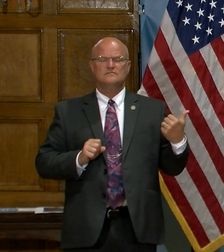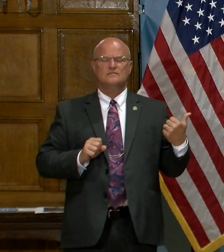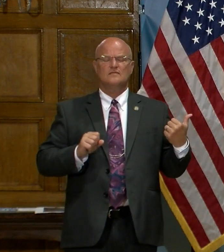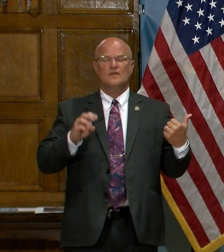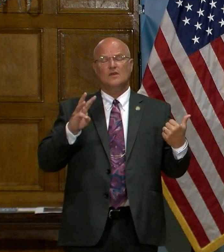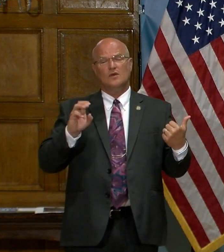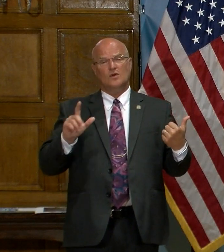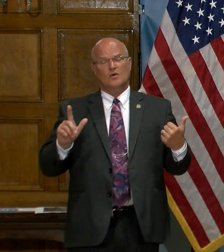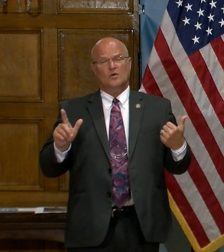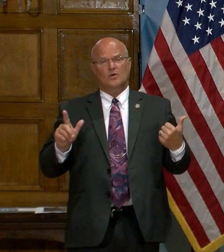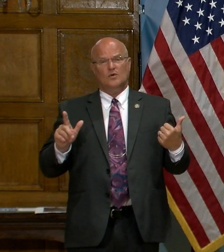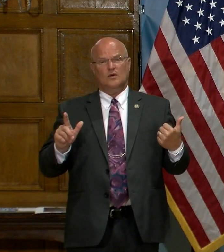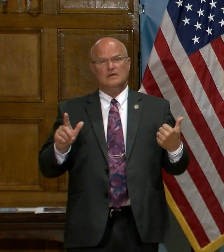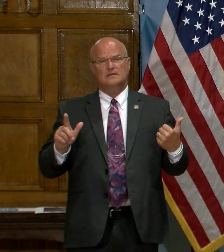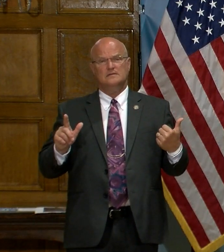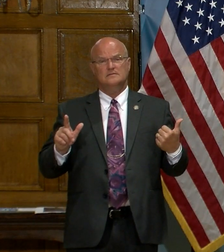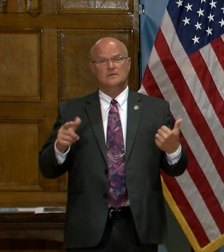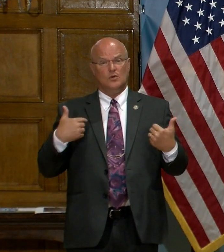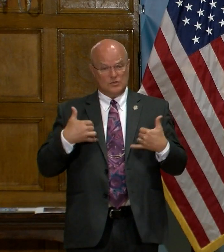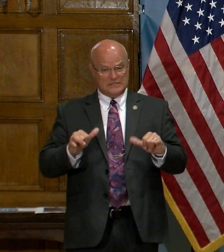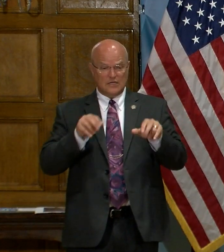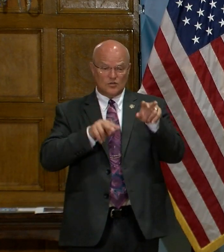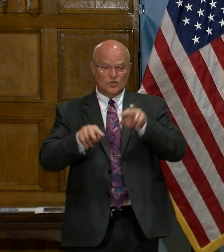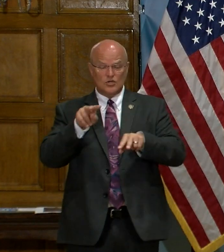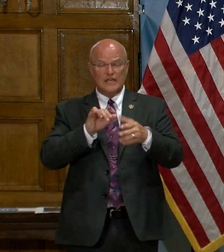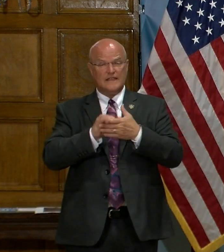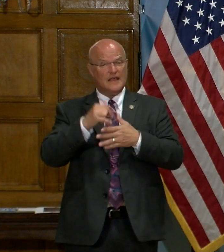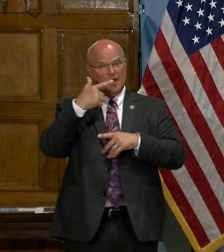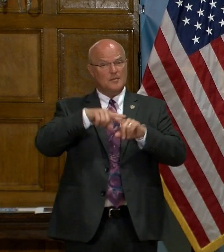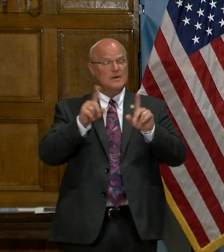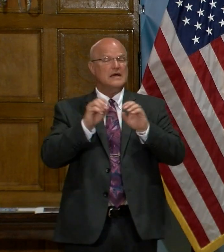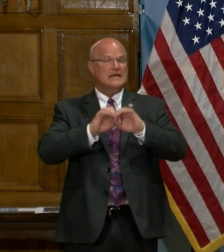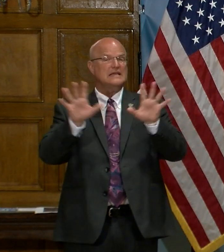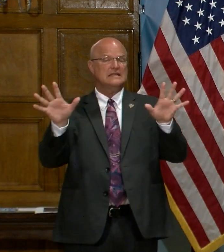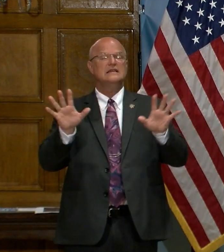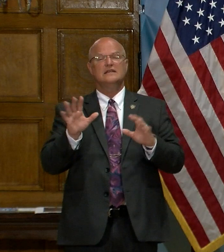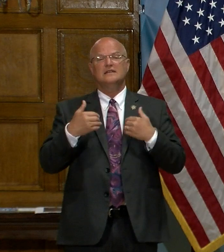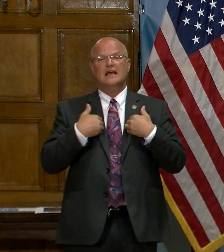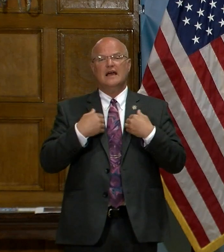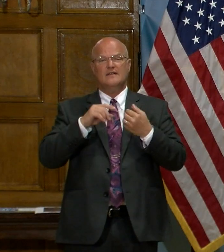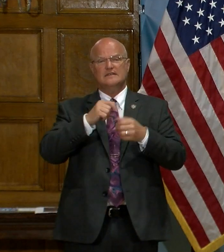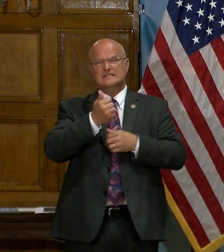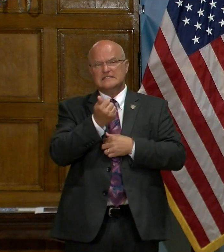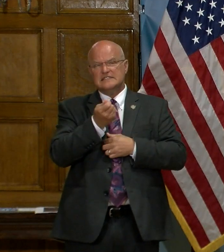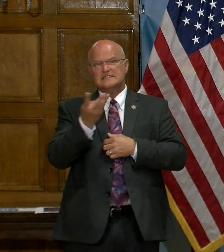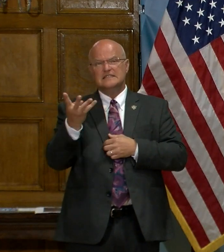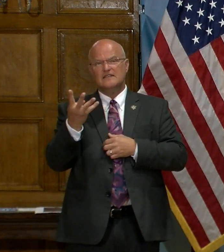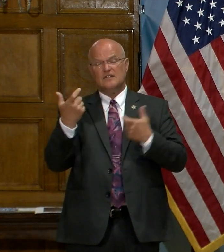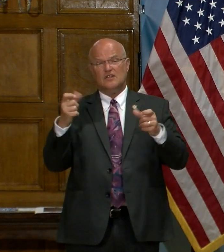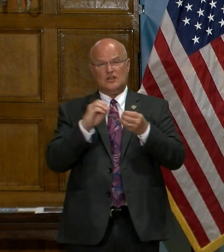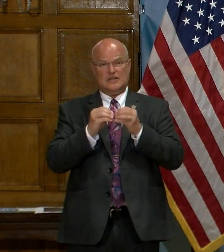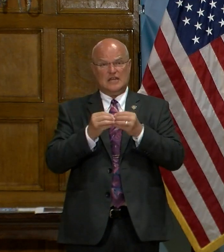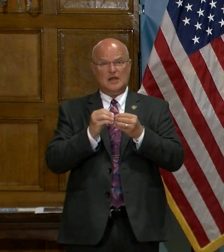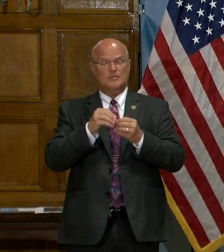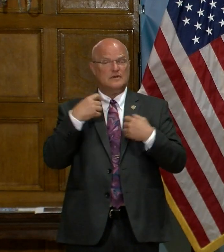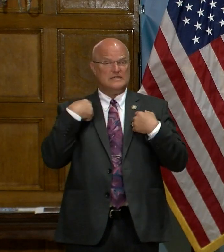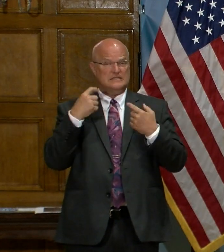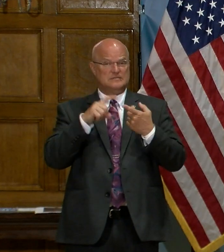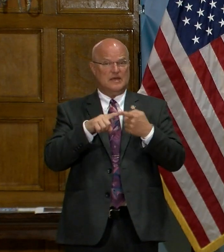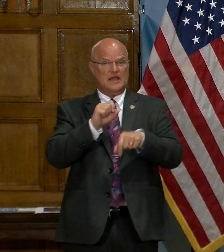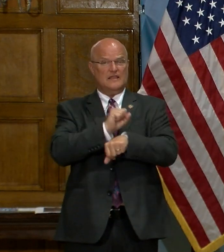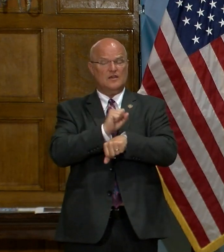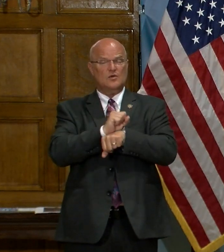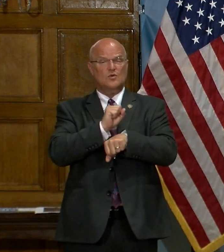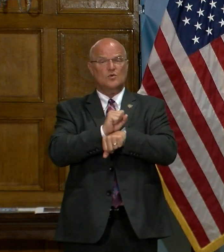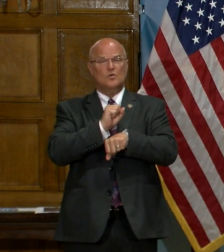Well, we're still looking at that, but clearly there's a large number of Hispanics that